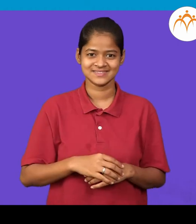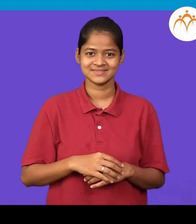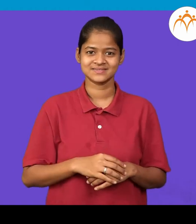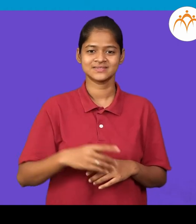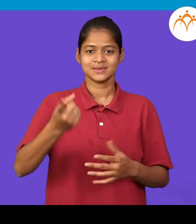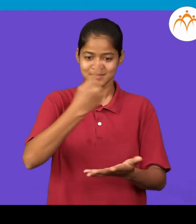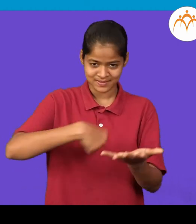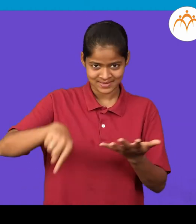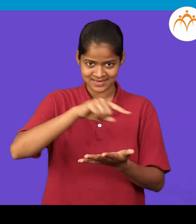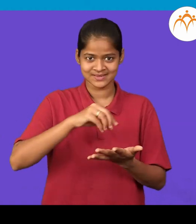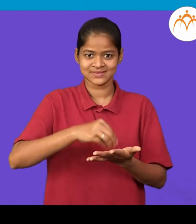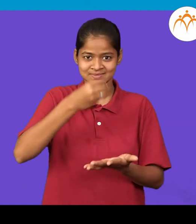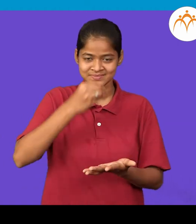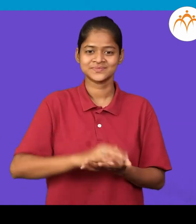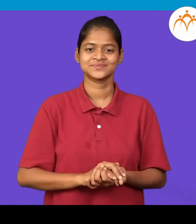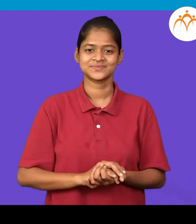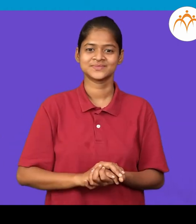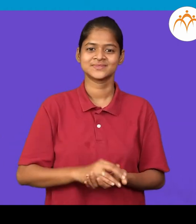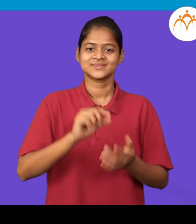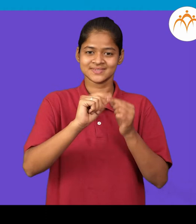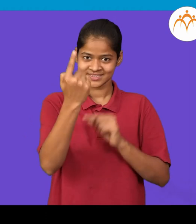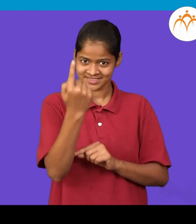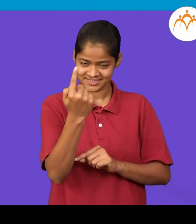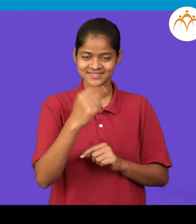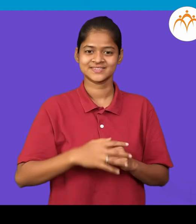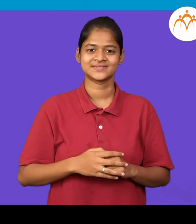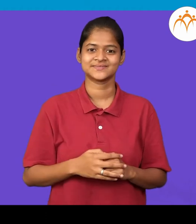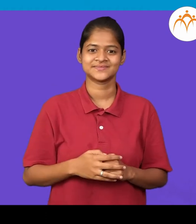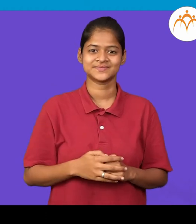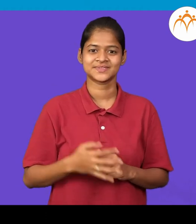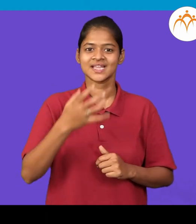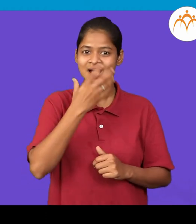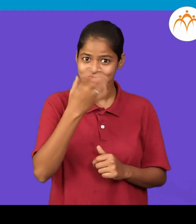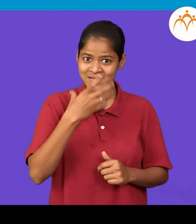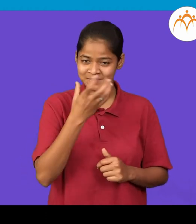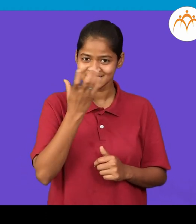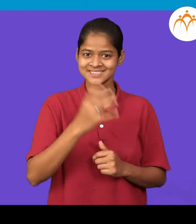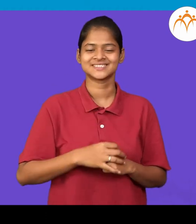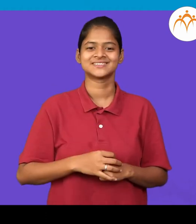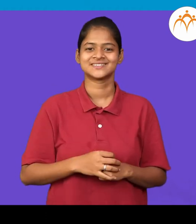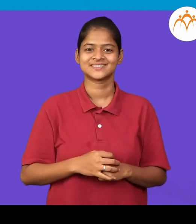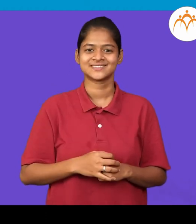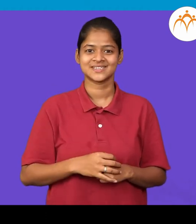the name. Plate, Candle, Apple,